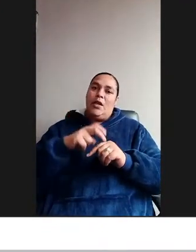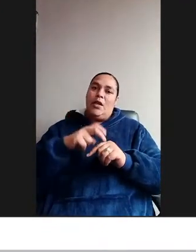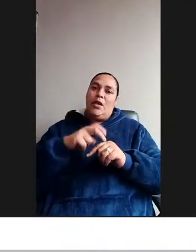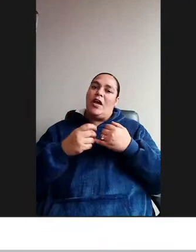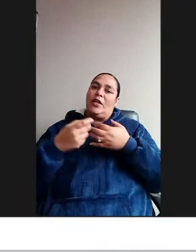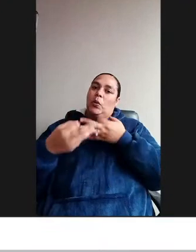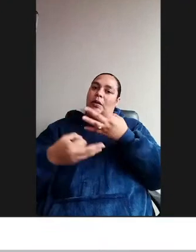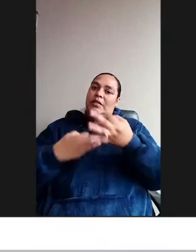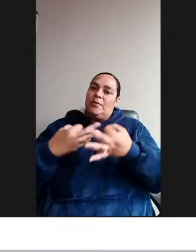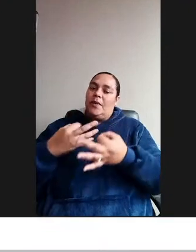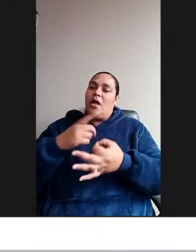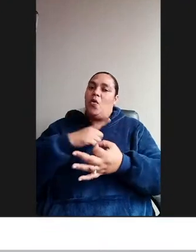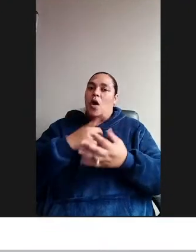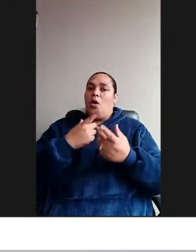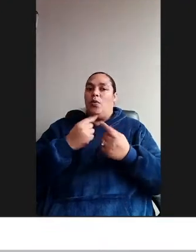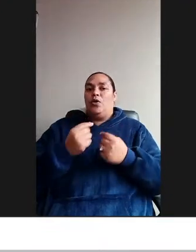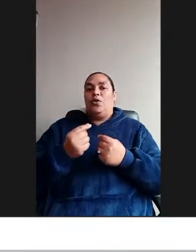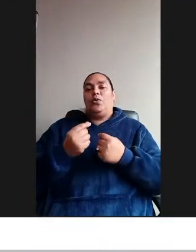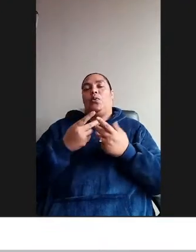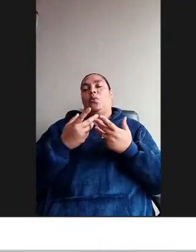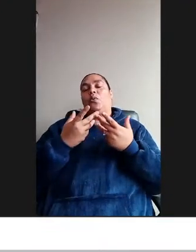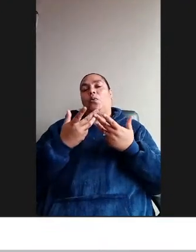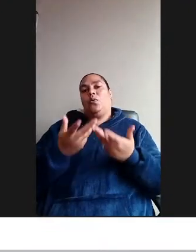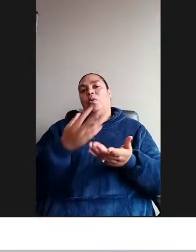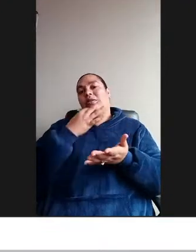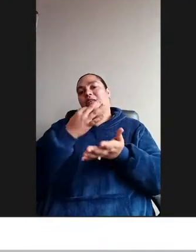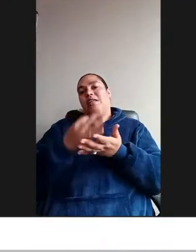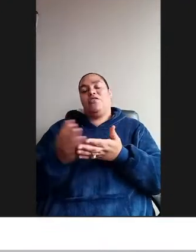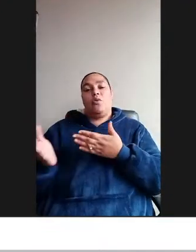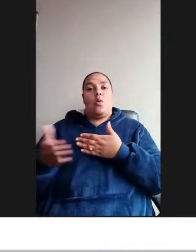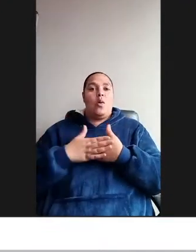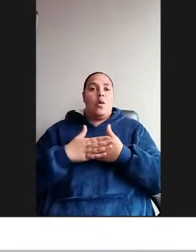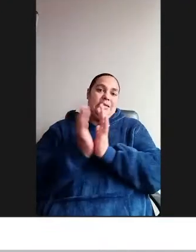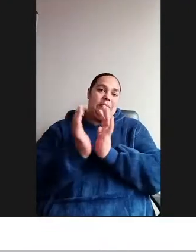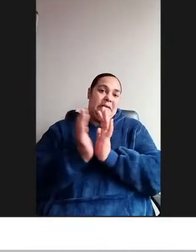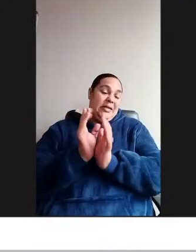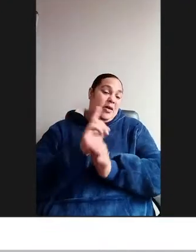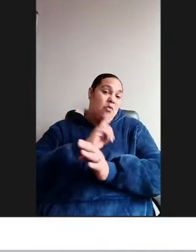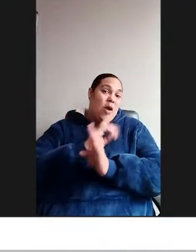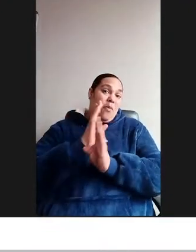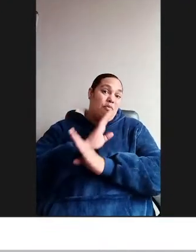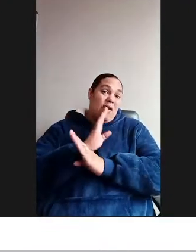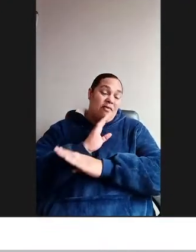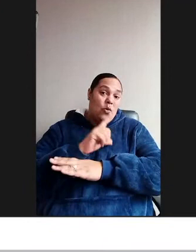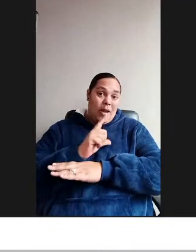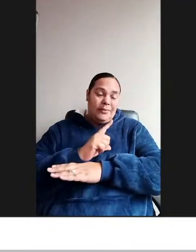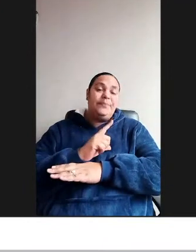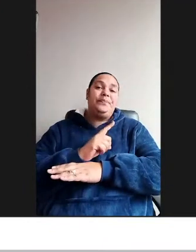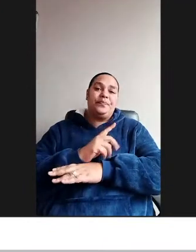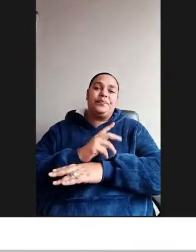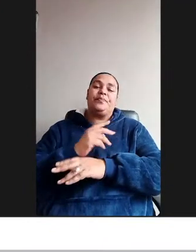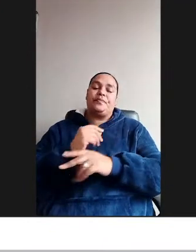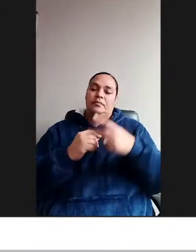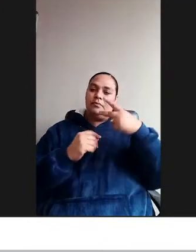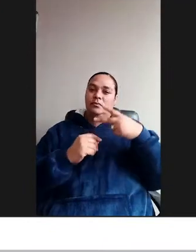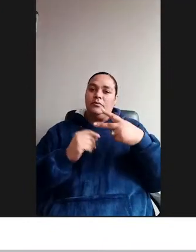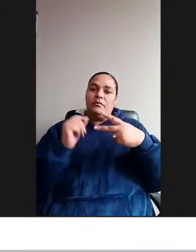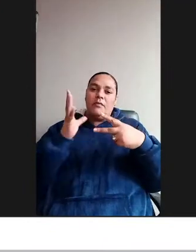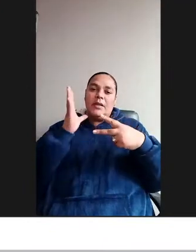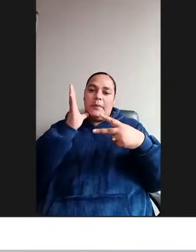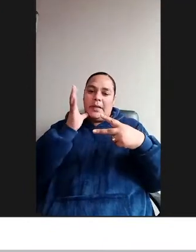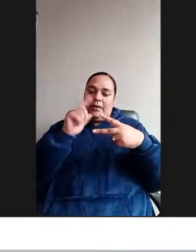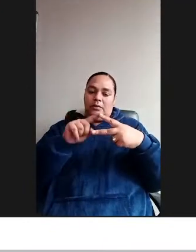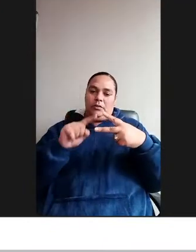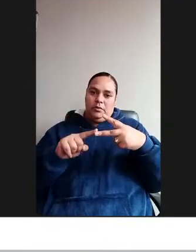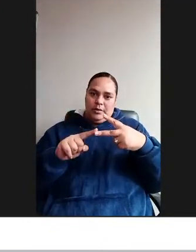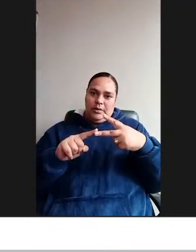doing why we are suggesting a closed session, Chairperson. And there are two main reasons. As you